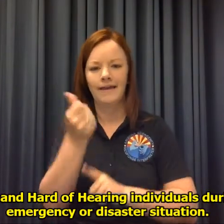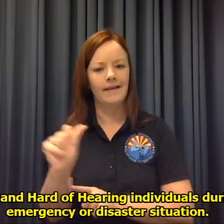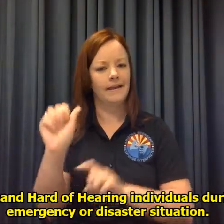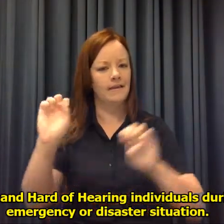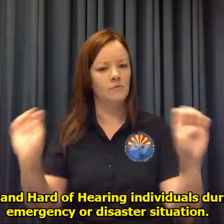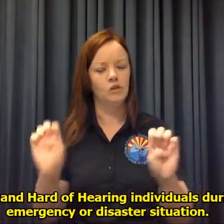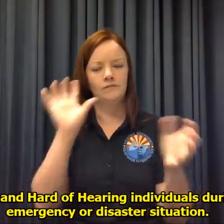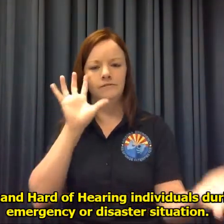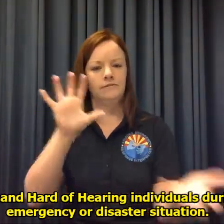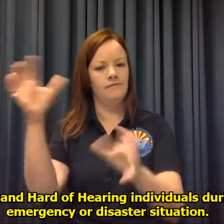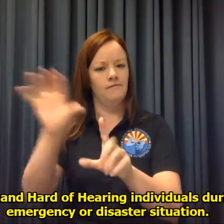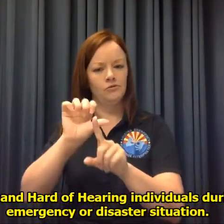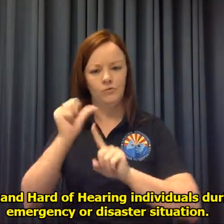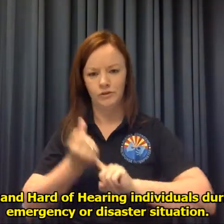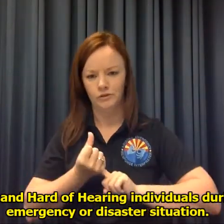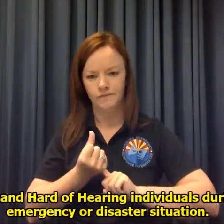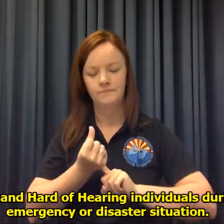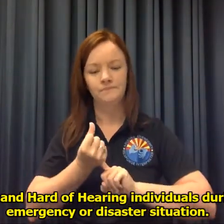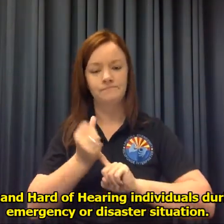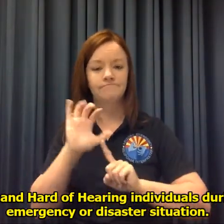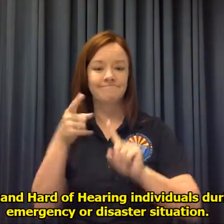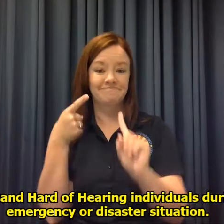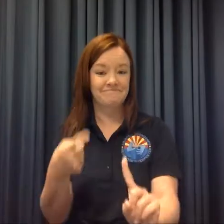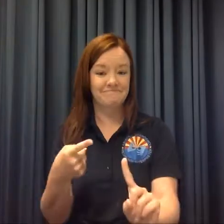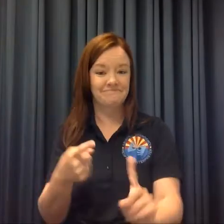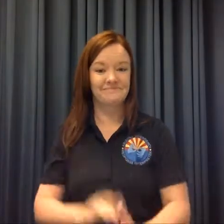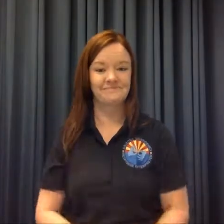any emergency or disaster situation.